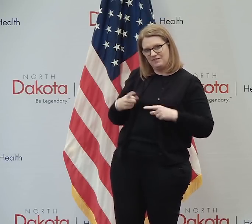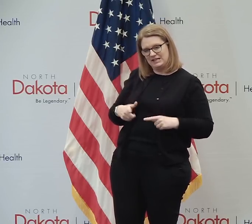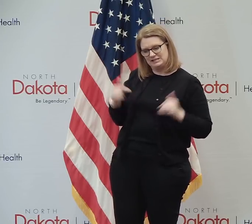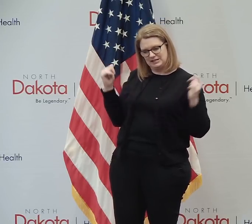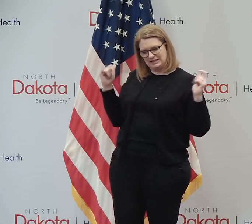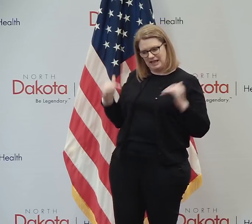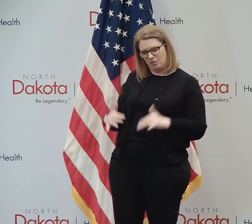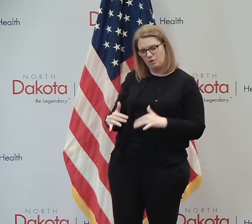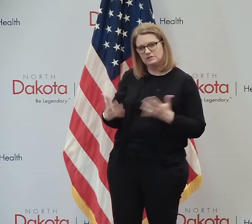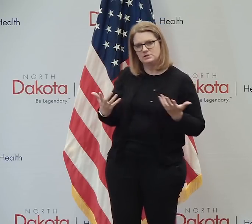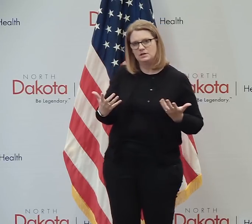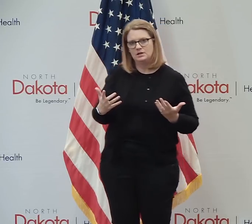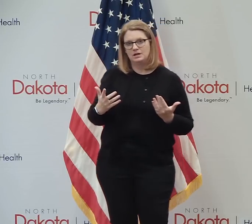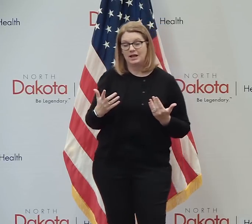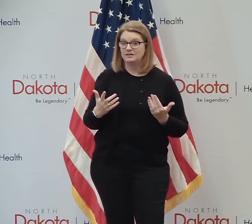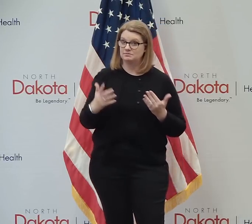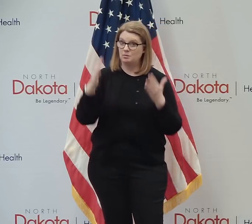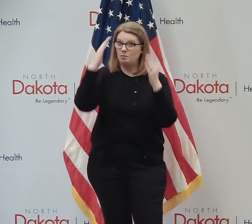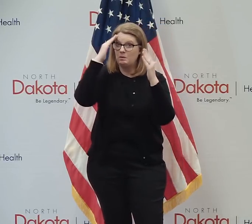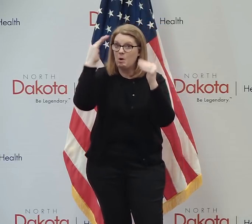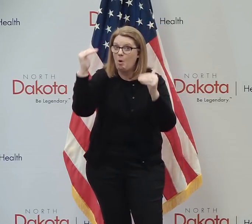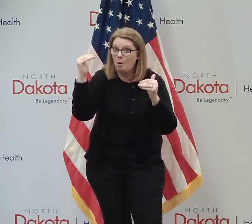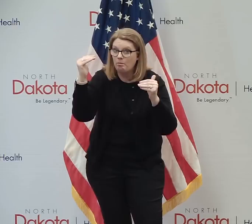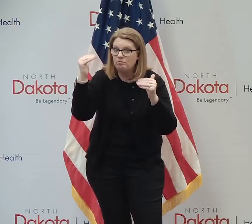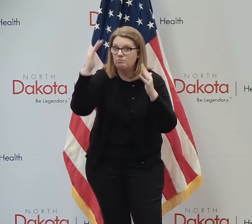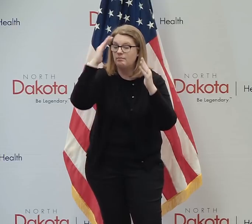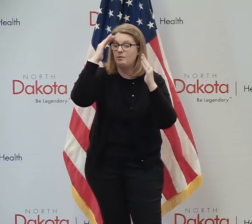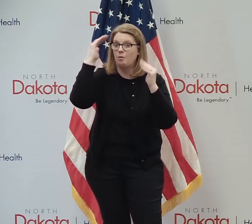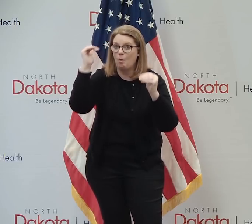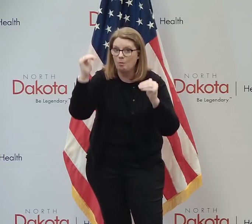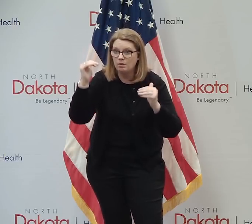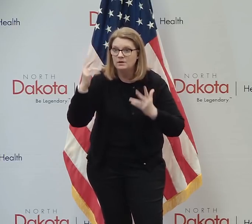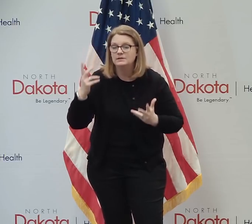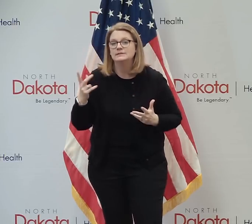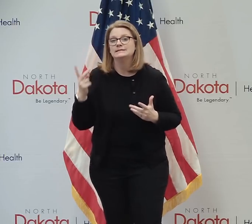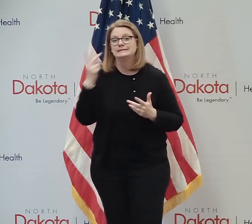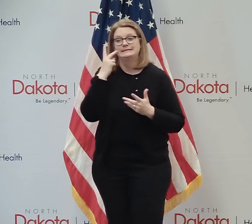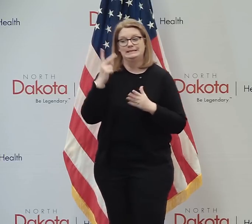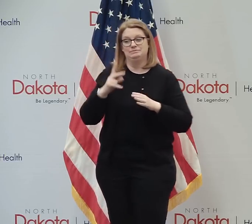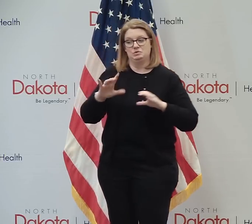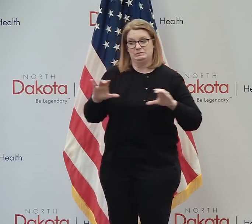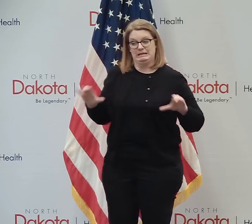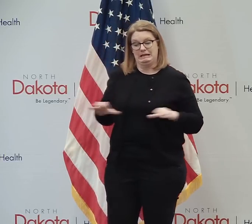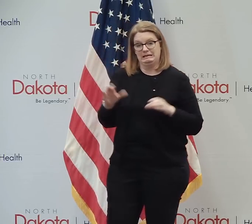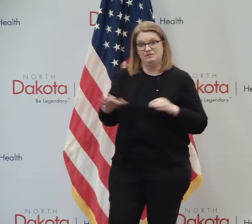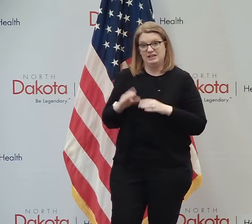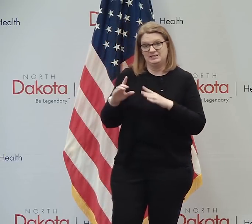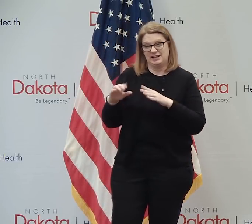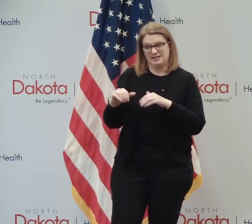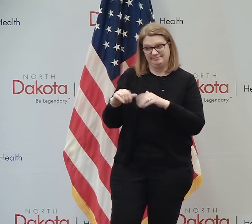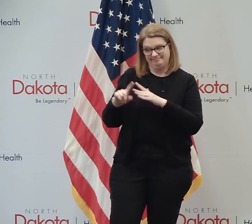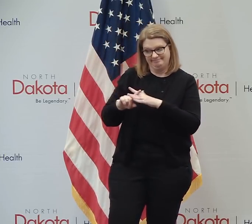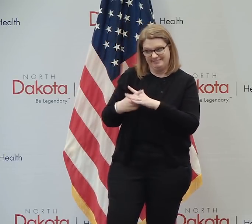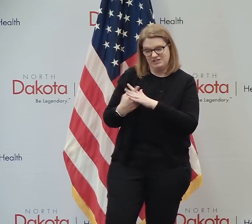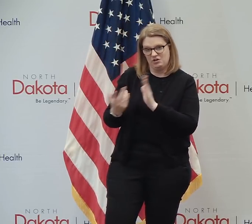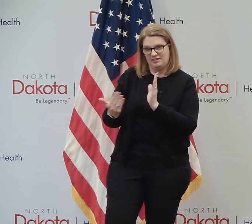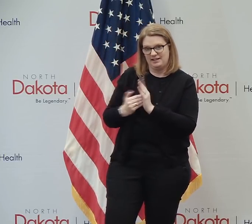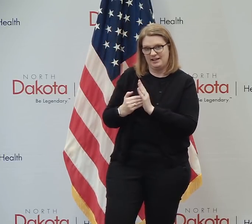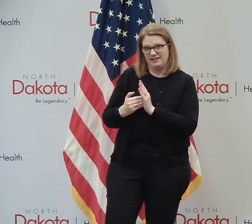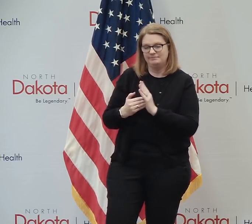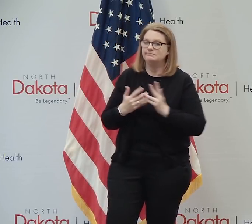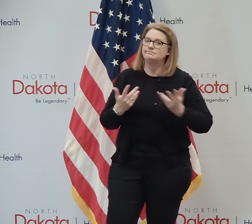and it would be our hope that we could see some of those activities returning this summer with